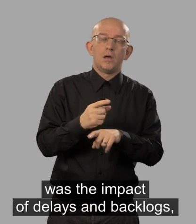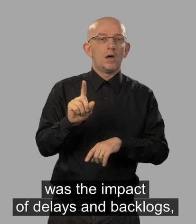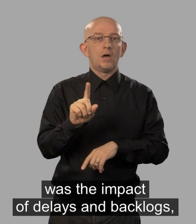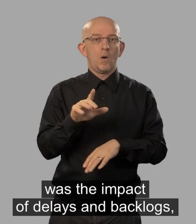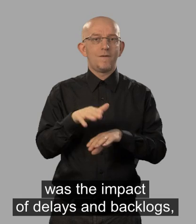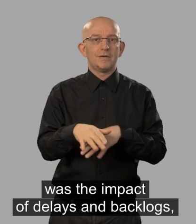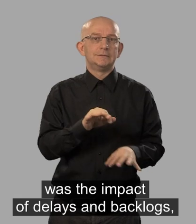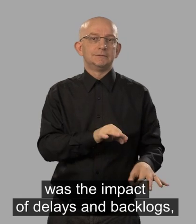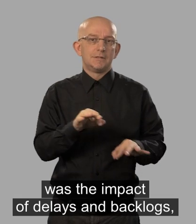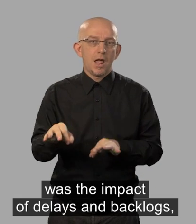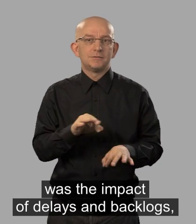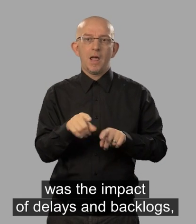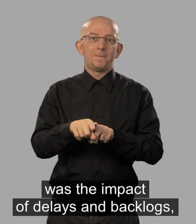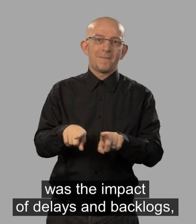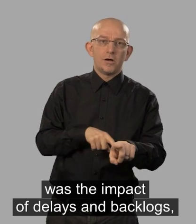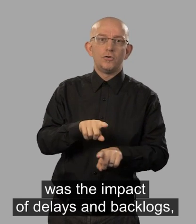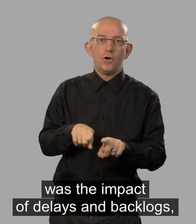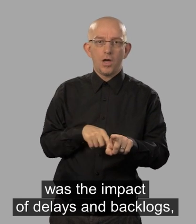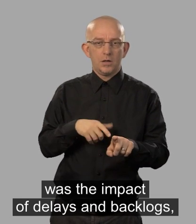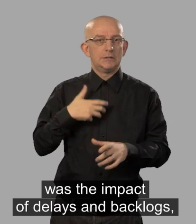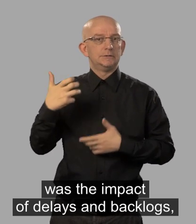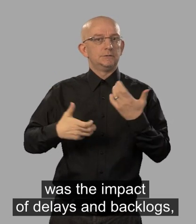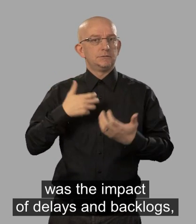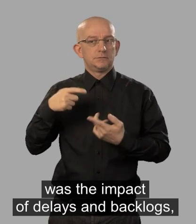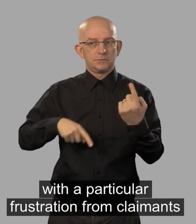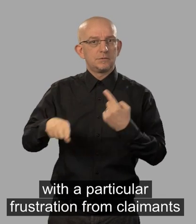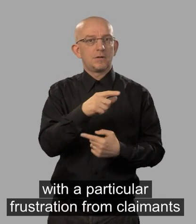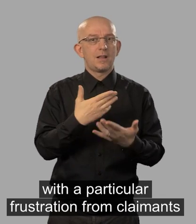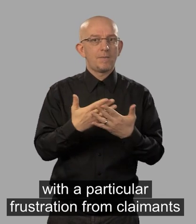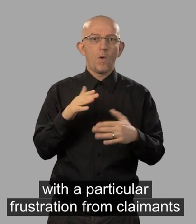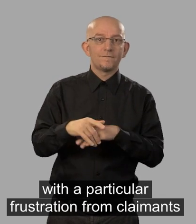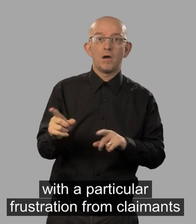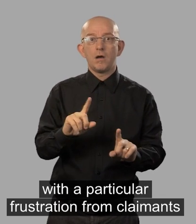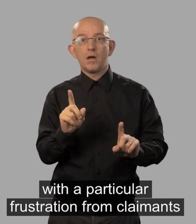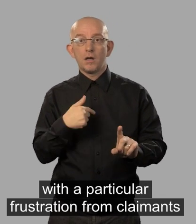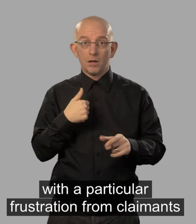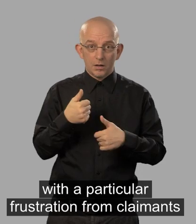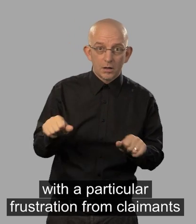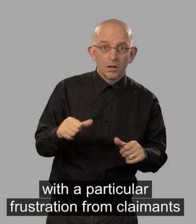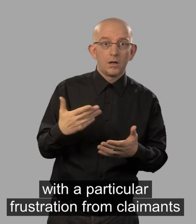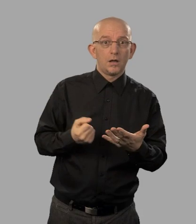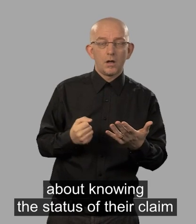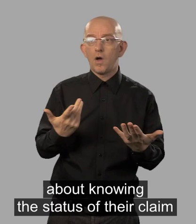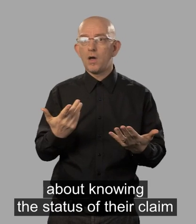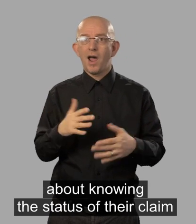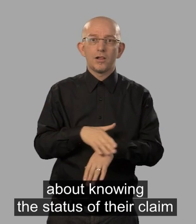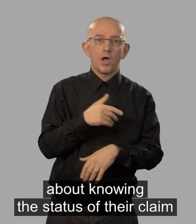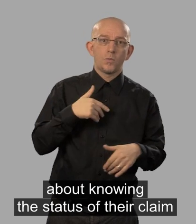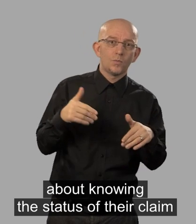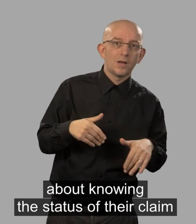and backlogs, with a particular frustration from claimants about knowing the status of their claim